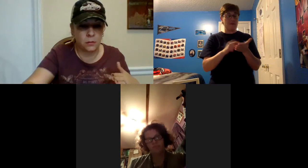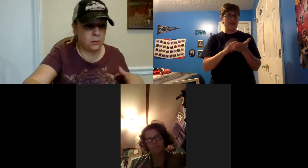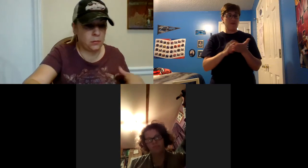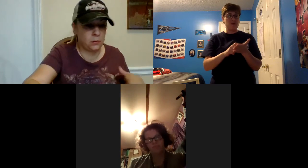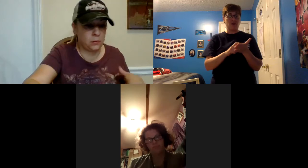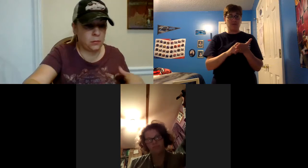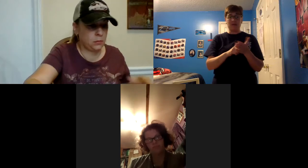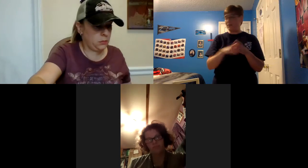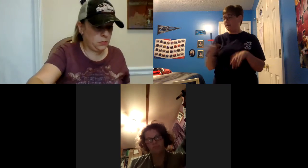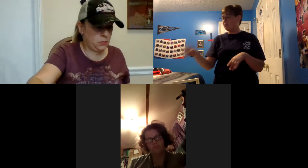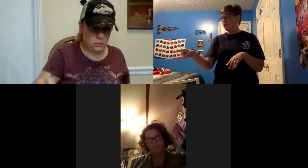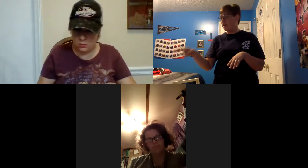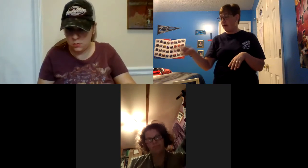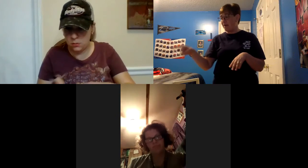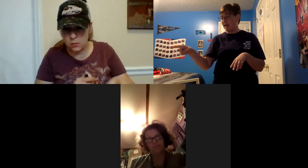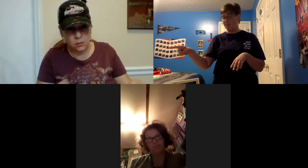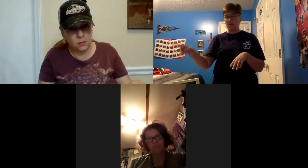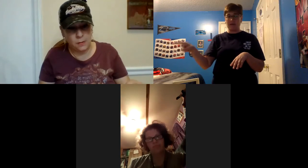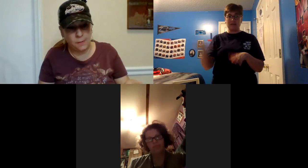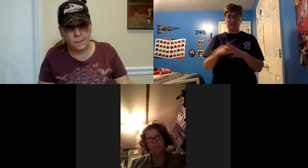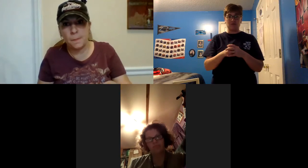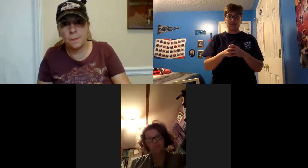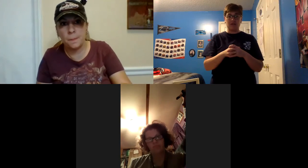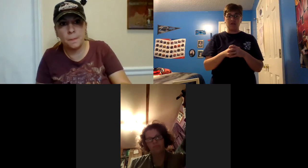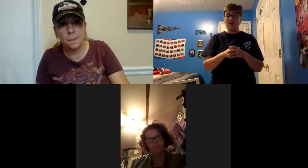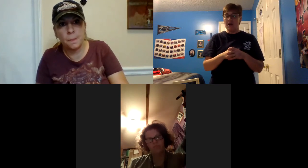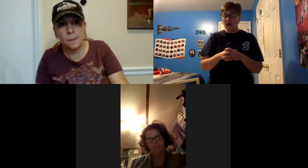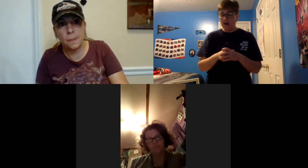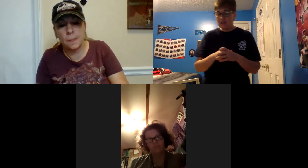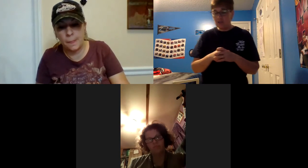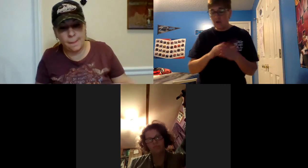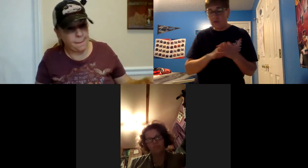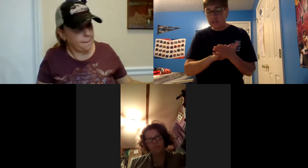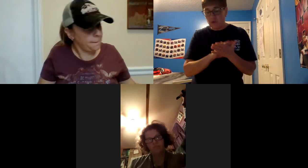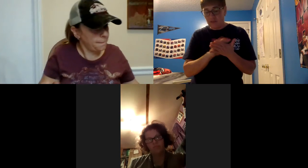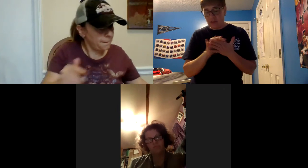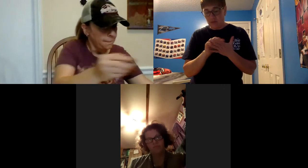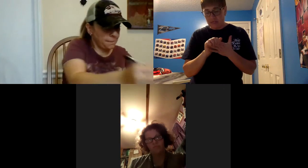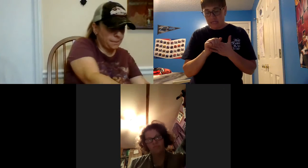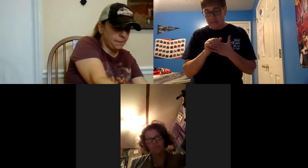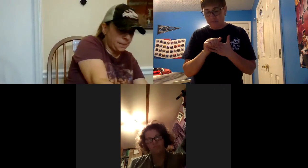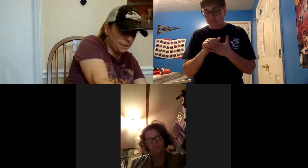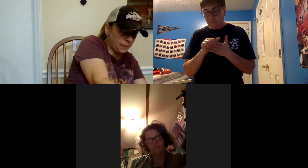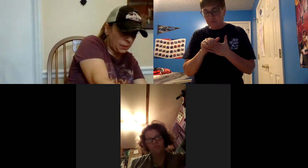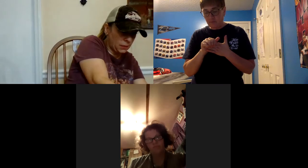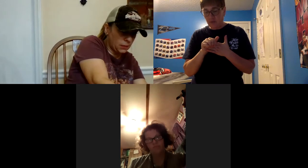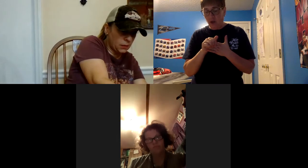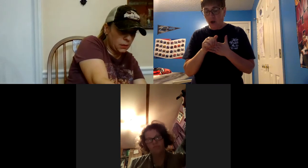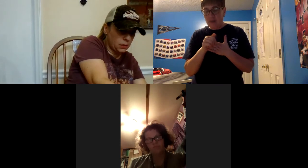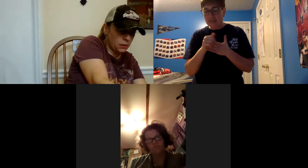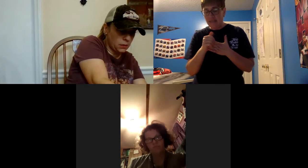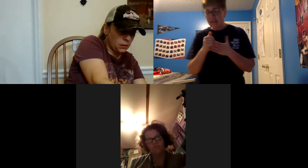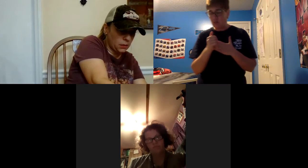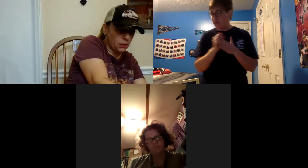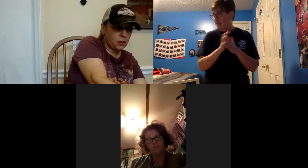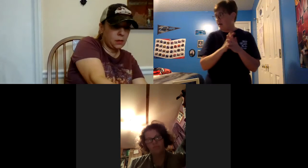We might not have put it on the paper yet. So I might have that on my list over there. All right, so let's go over that one again.